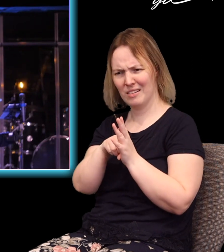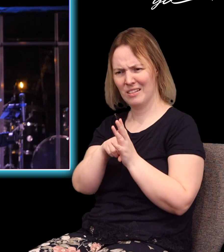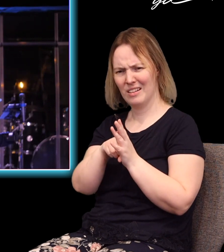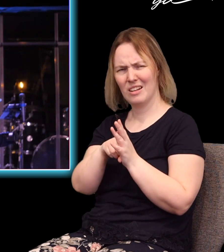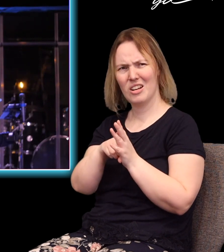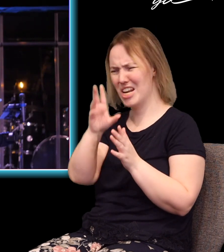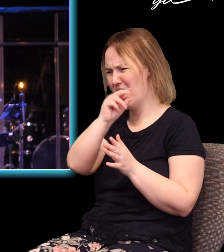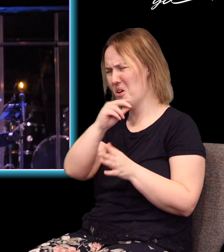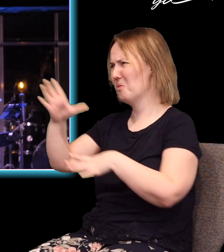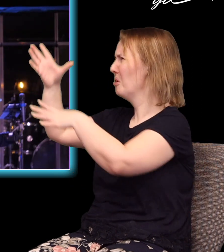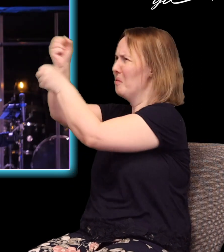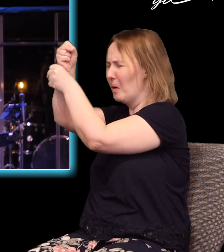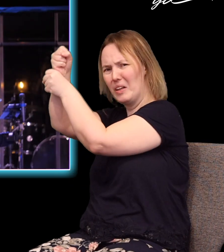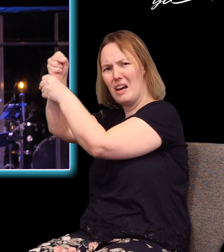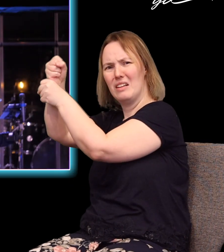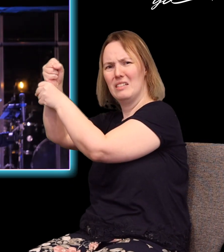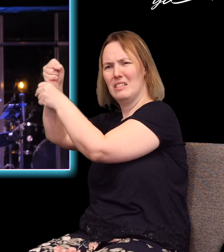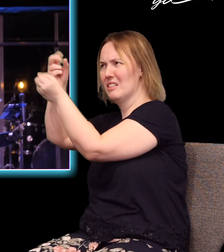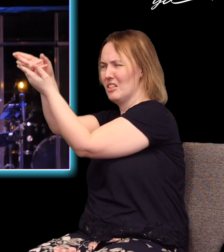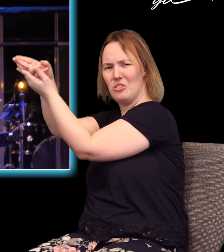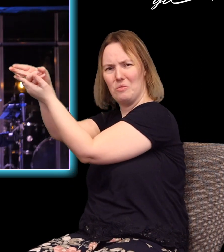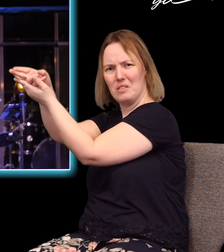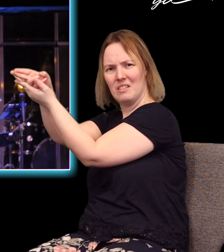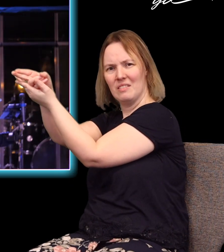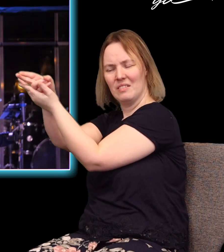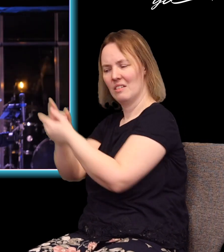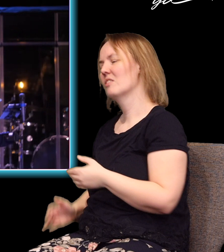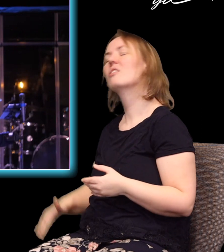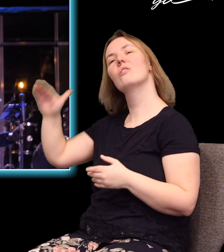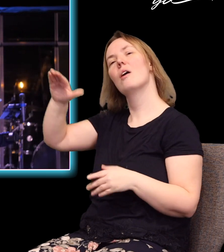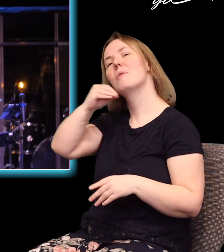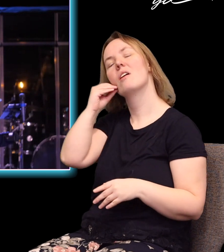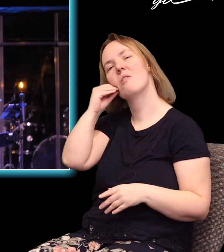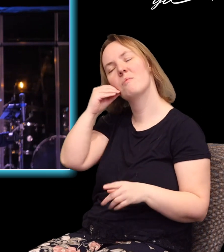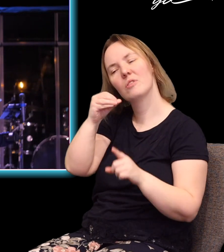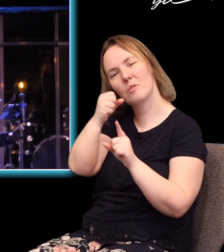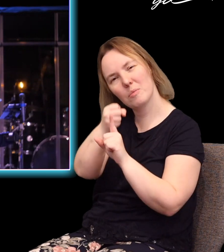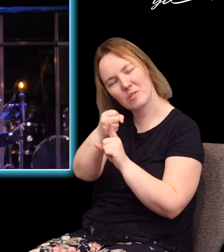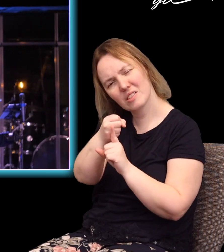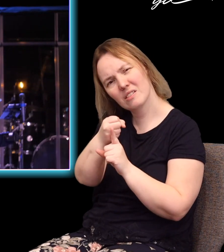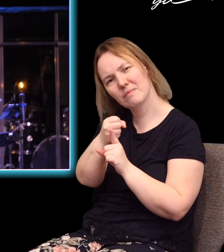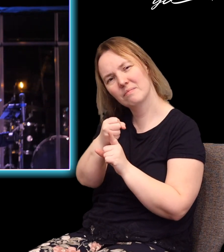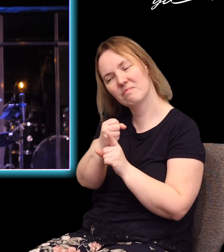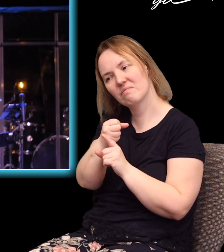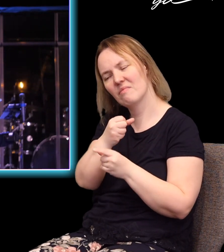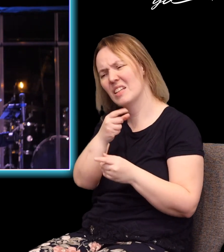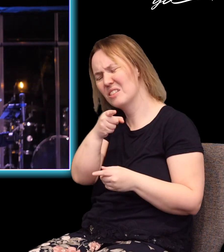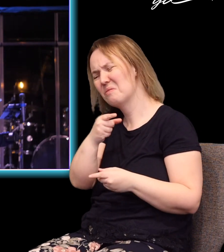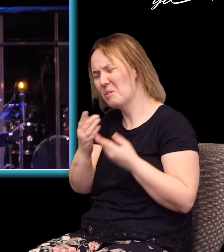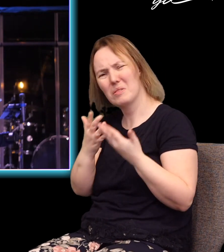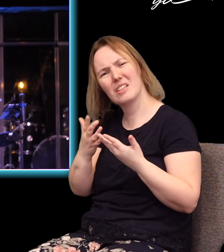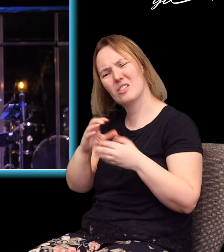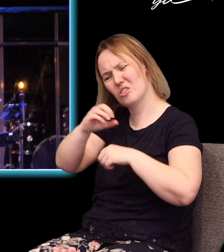We hold on, Jesus says, to the truth. For example, if you grew up in a home where you were abused, then you probably struggle